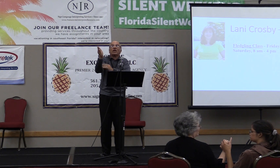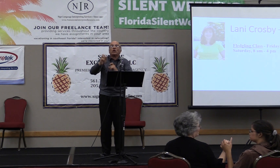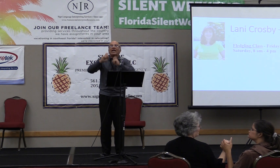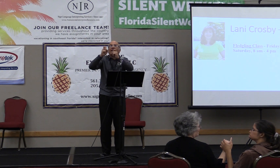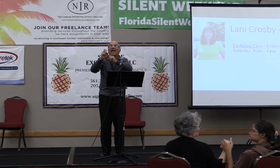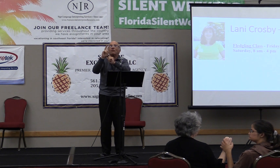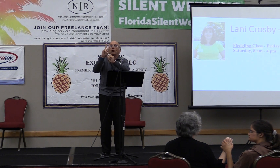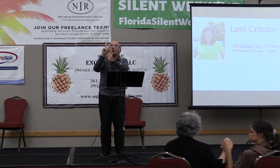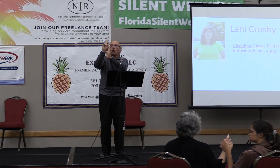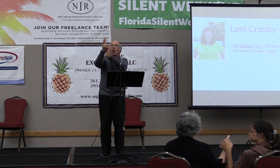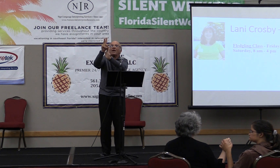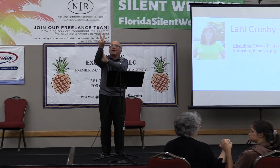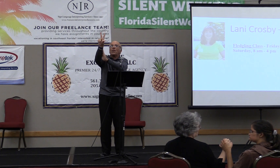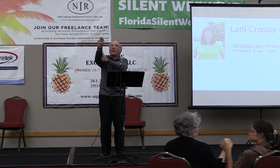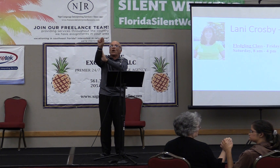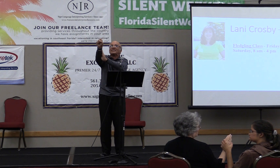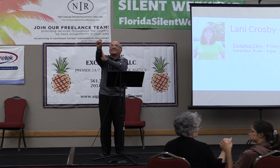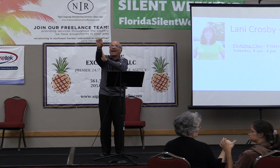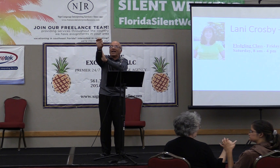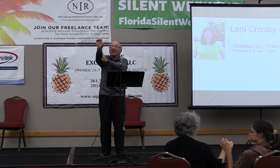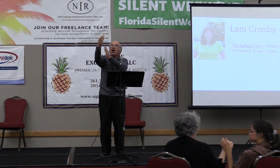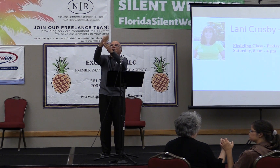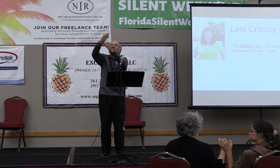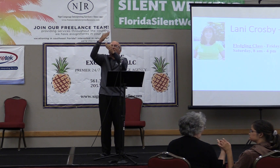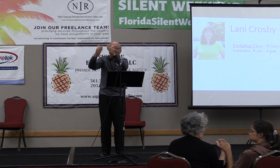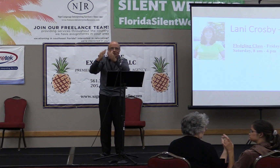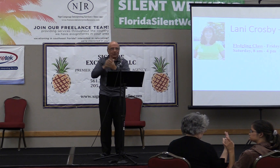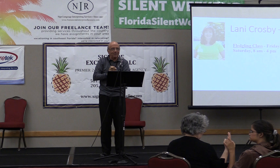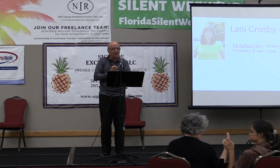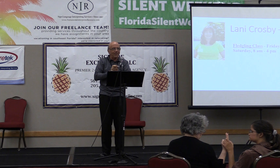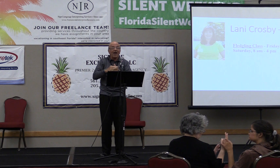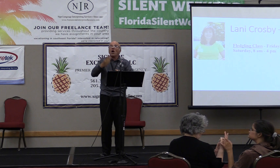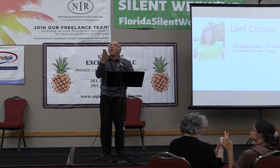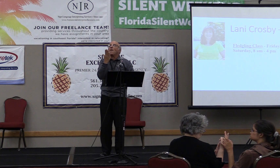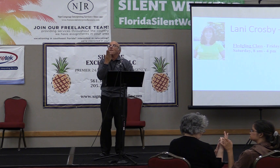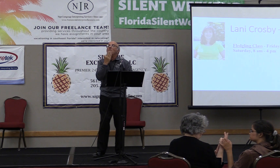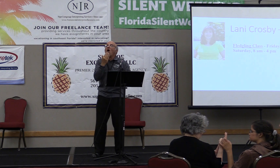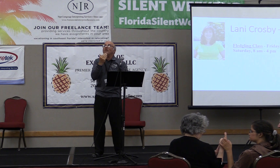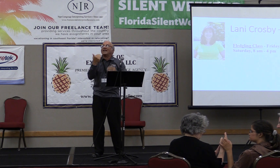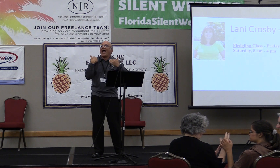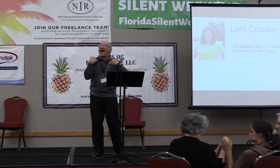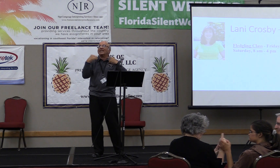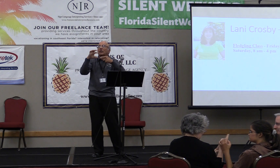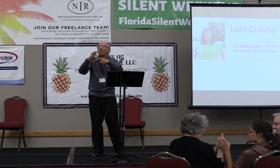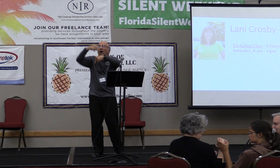And each presenter is given 2 minutes 30 seconds to finish.